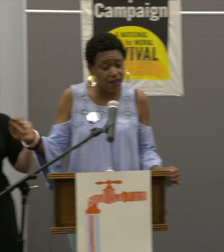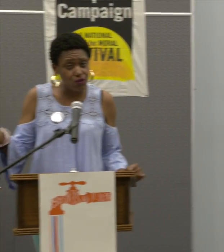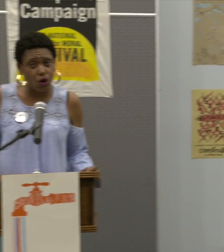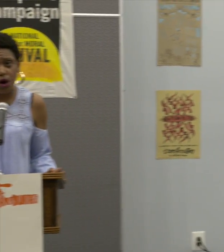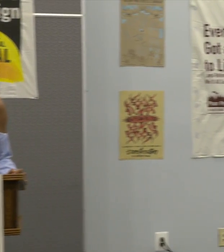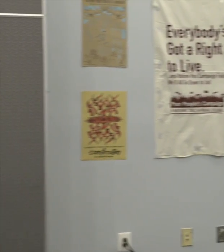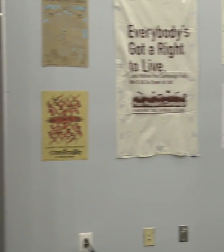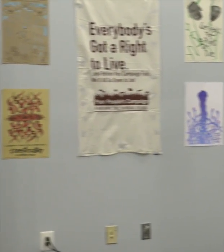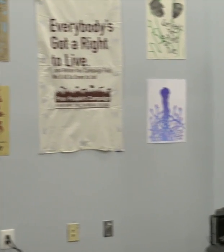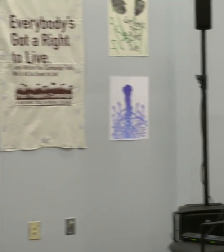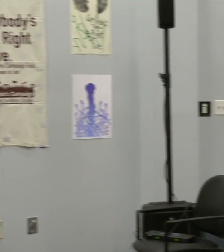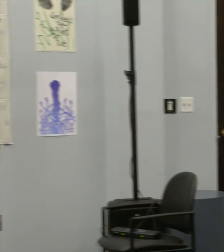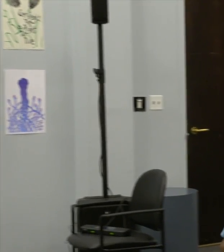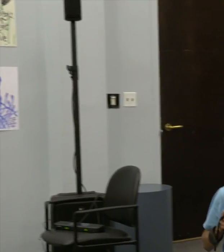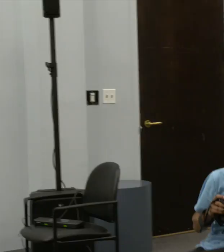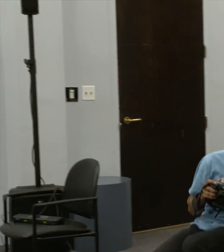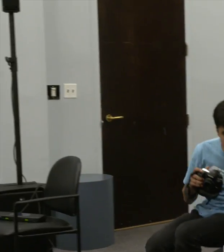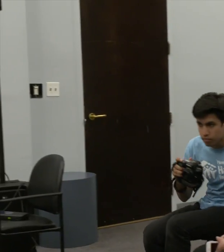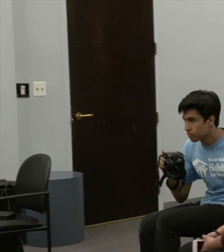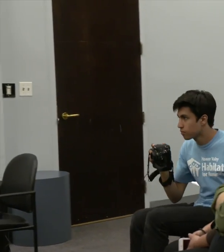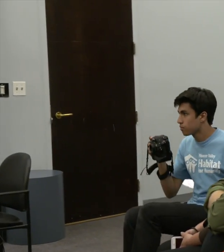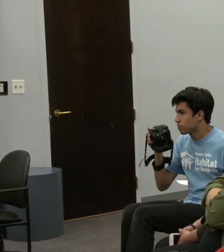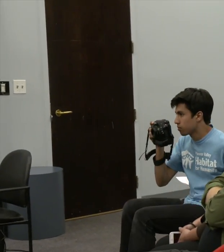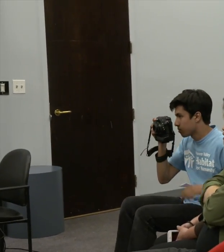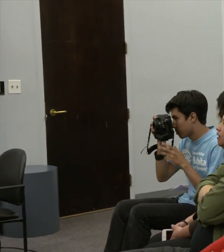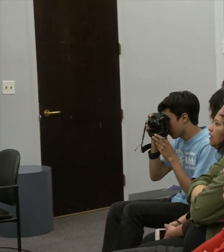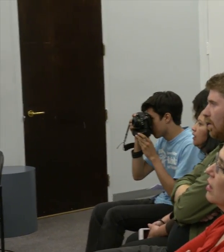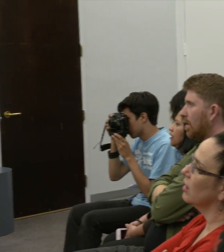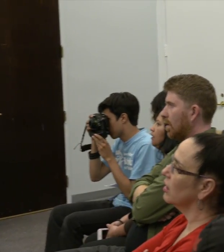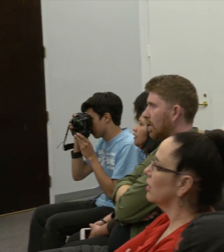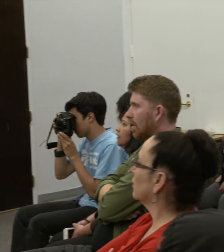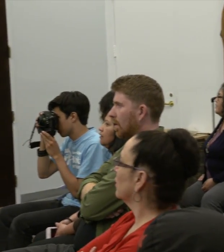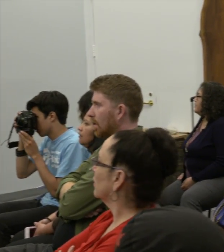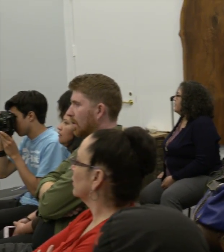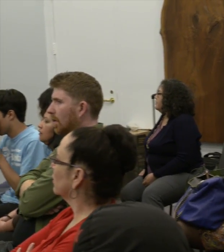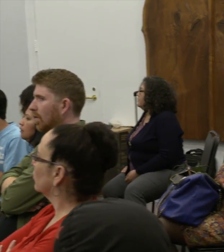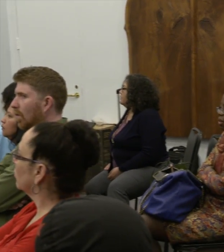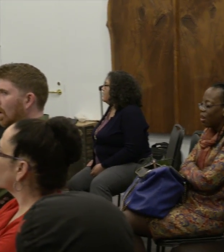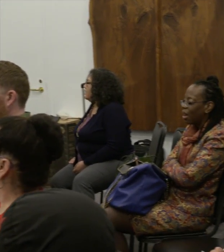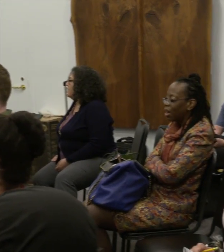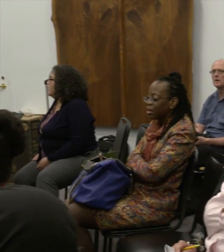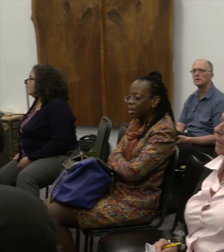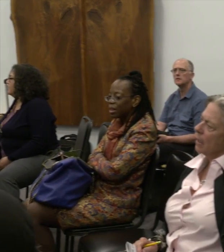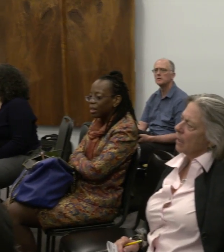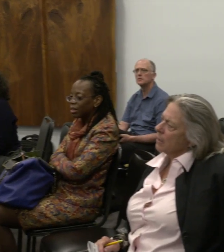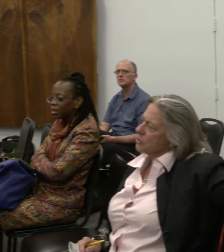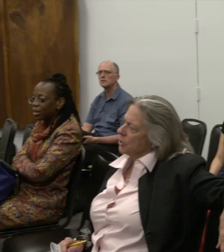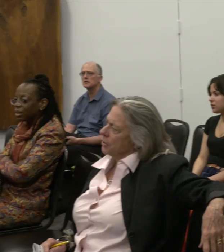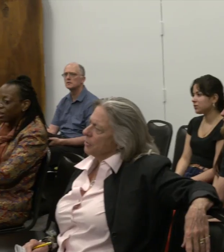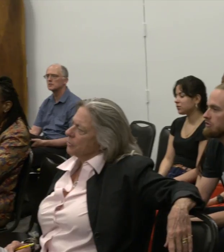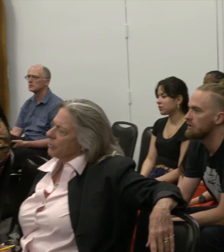wade in the water. Oh, wade in the